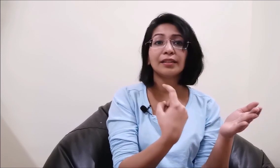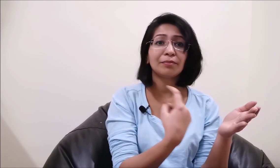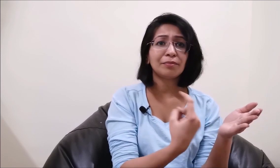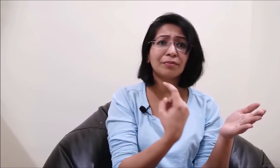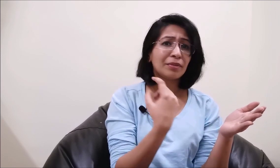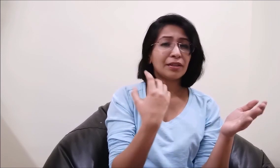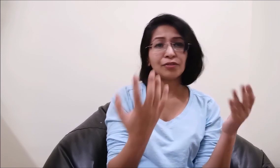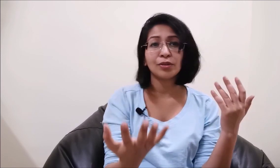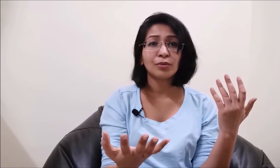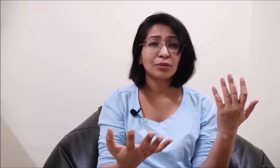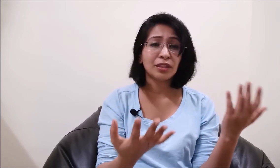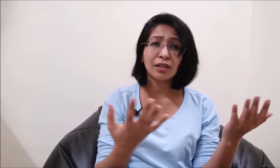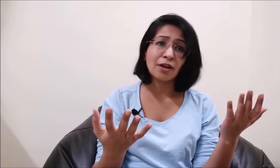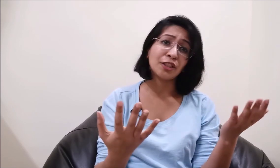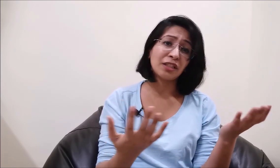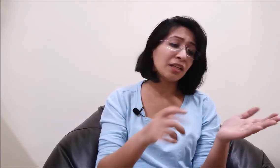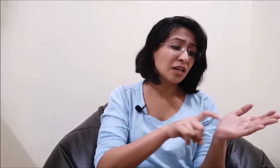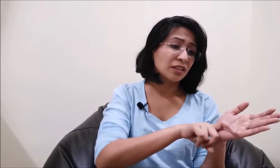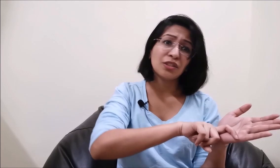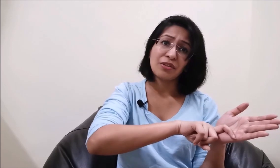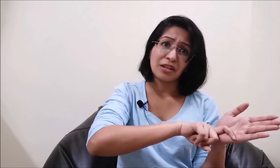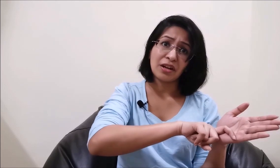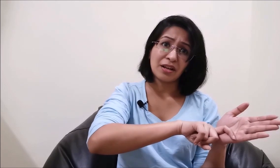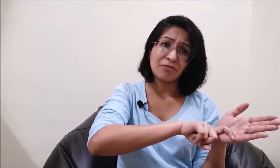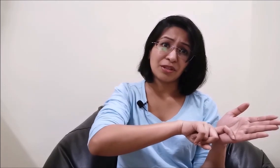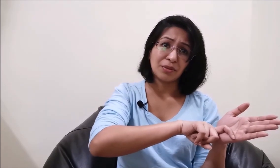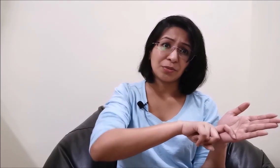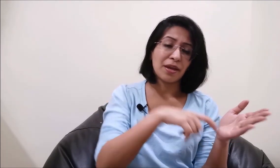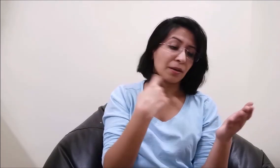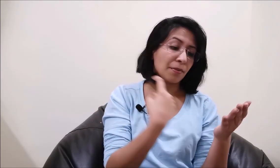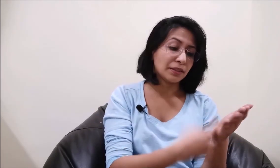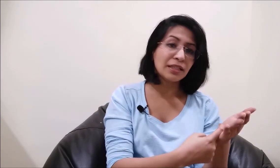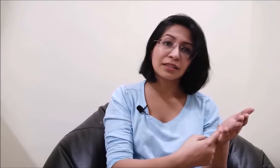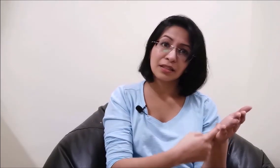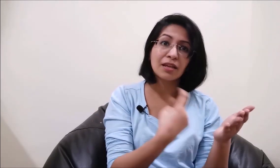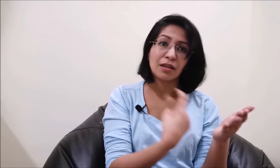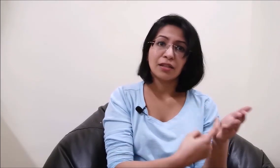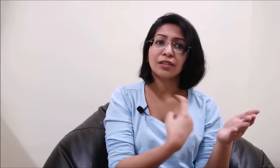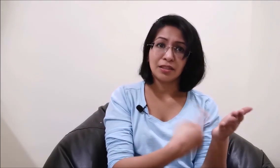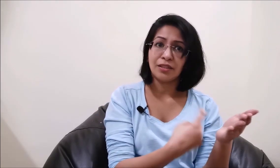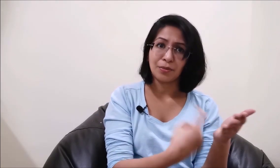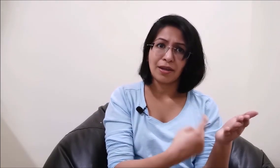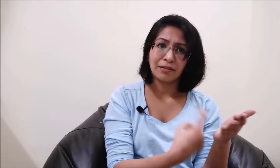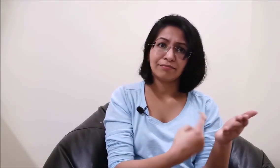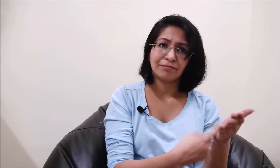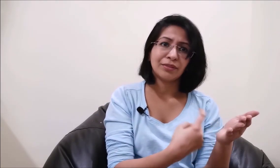And if you see it logically, this is very uncomfortable to make, but this is easy to make.